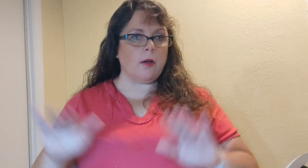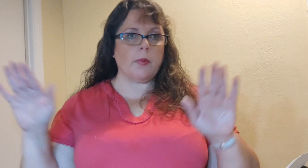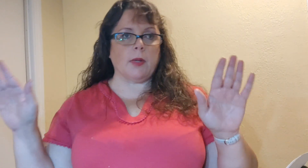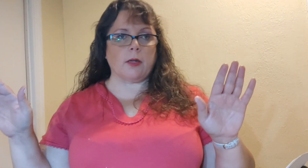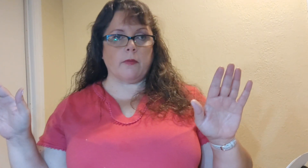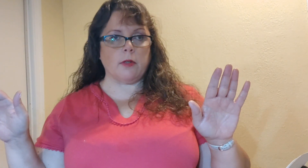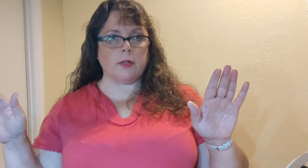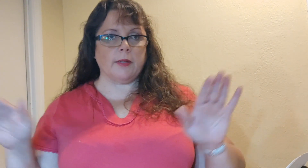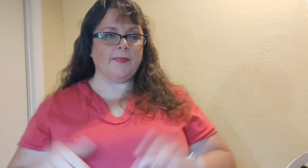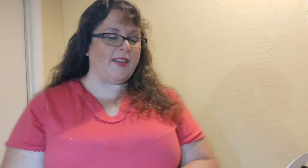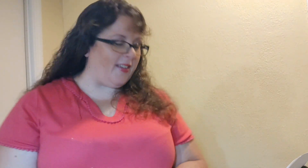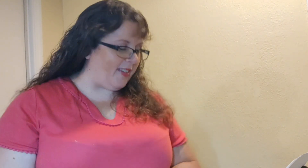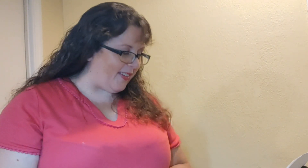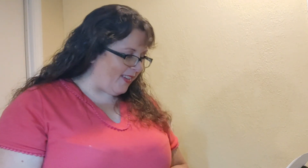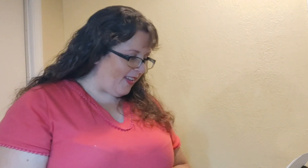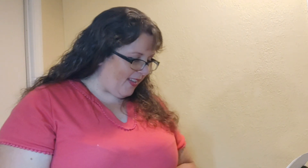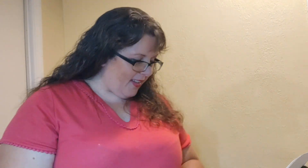Hope I'm not confusing.